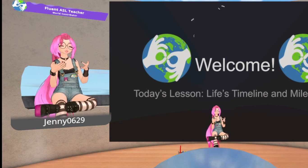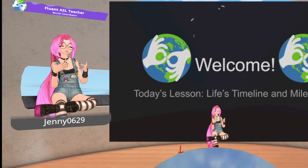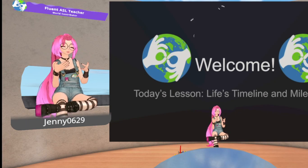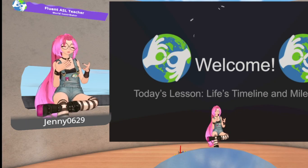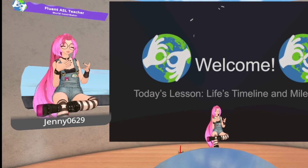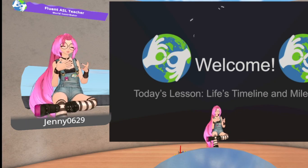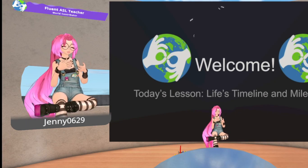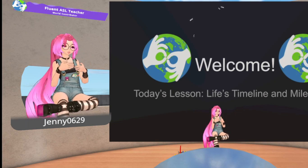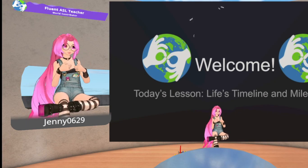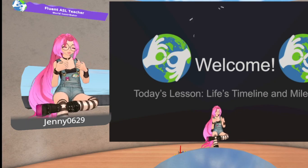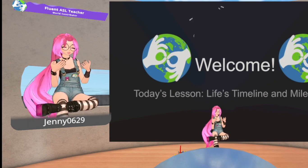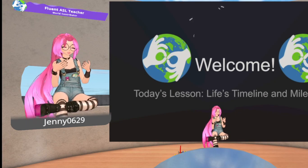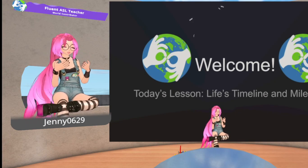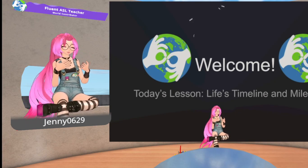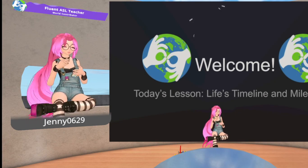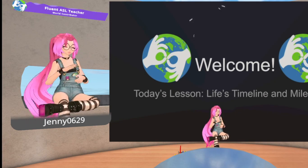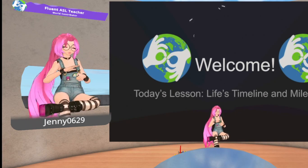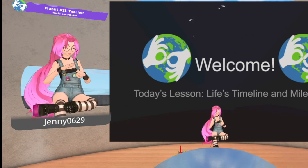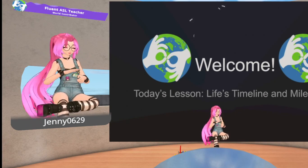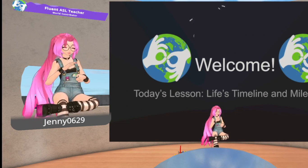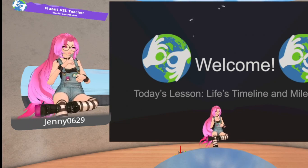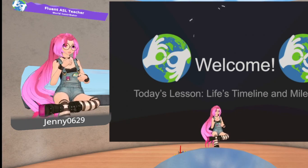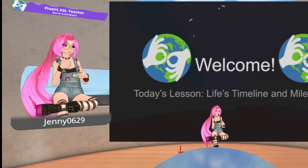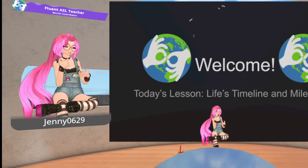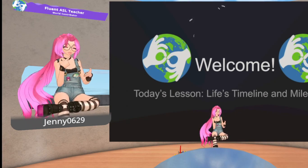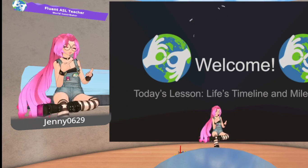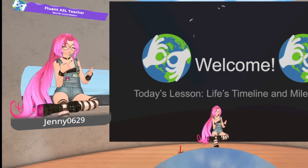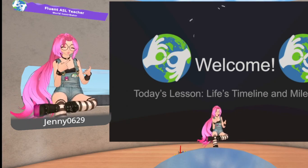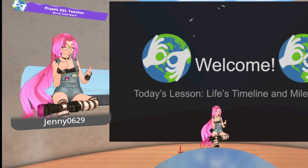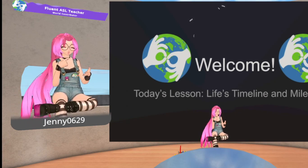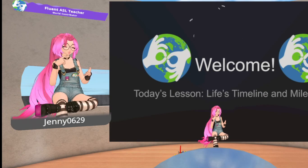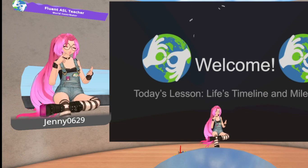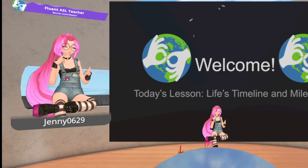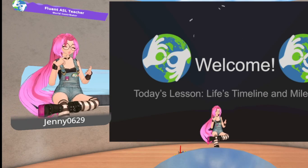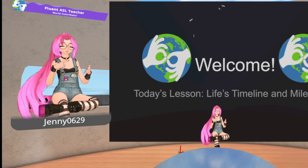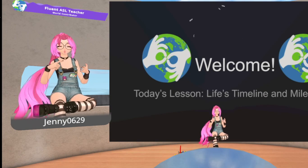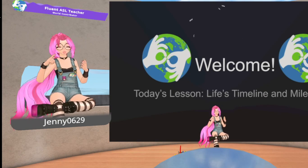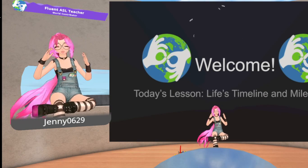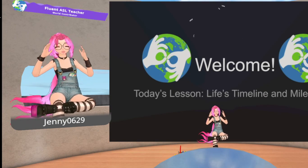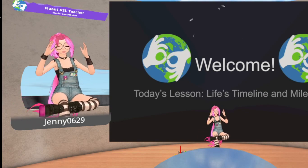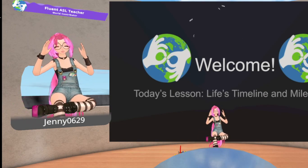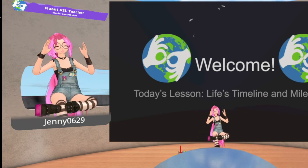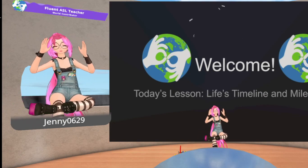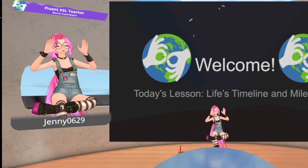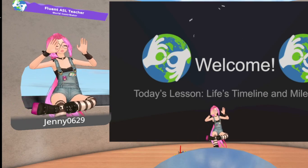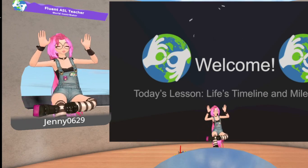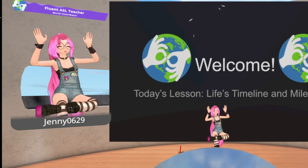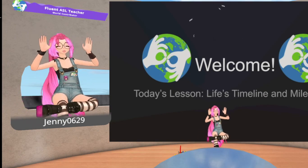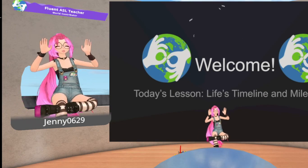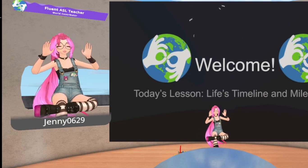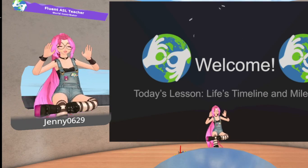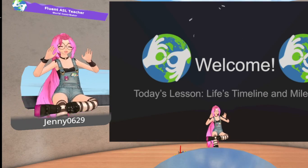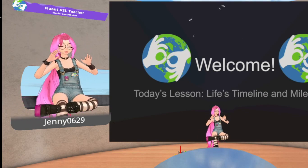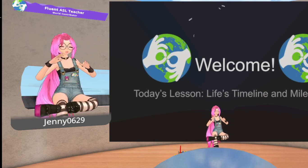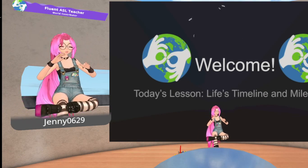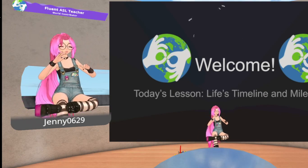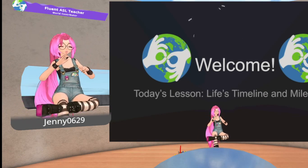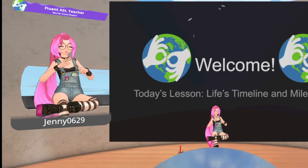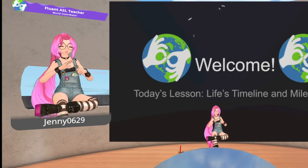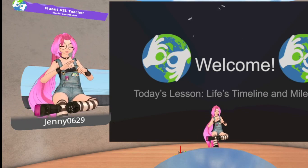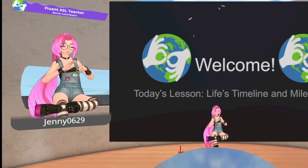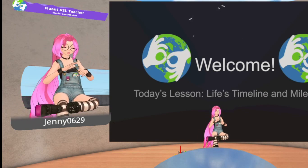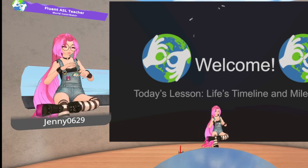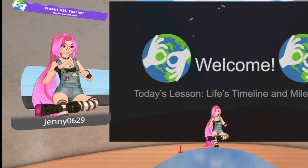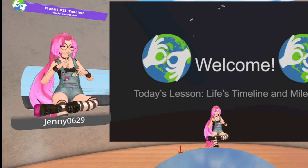well, I mean, there's still tons of social pressure, and I'm not trying to say that like deaf people are like this amazing, like never